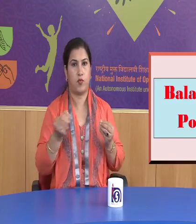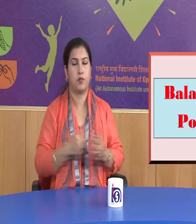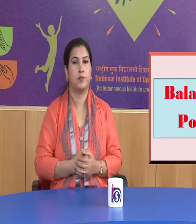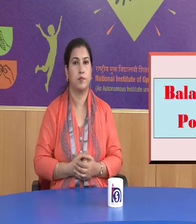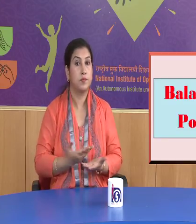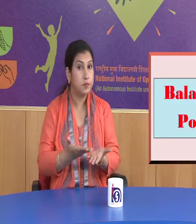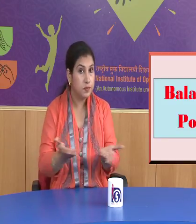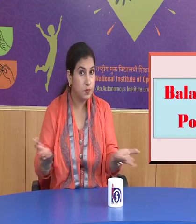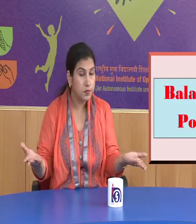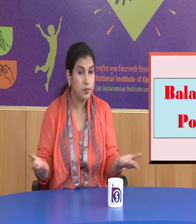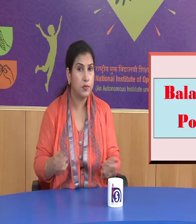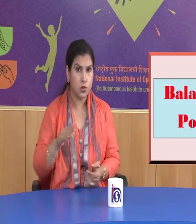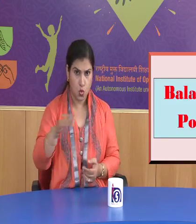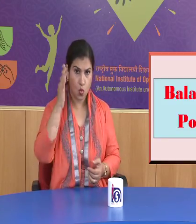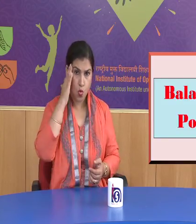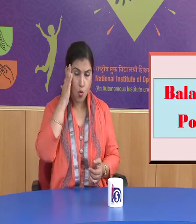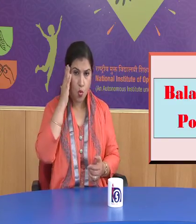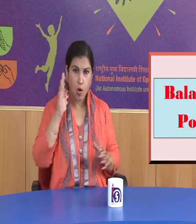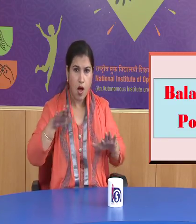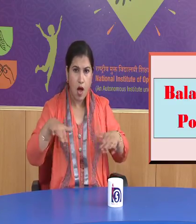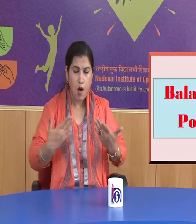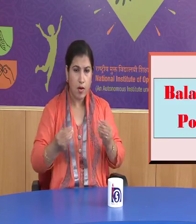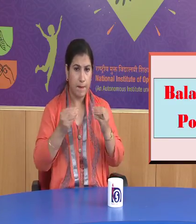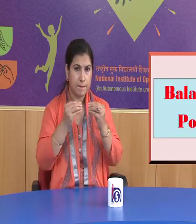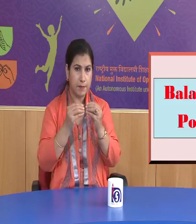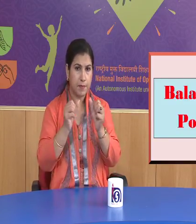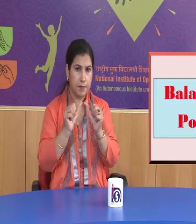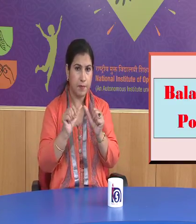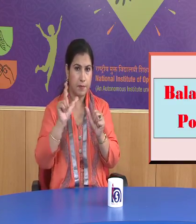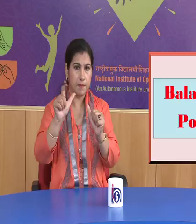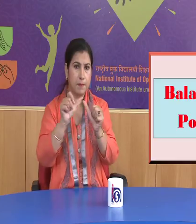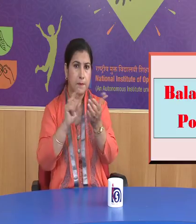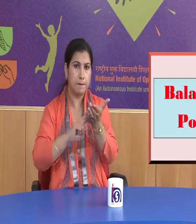Learners, do you know about the balance of power approach?